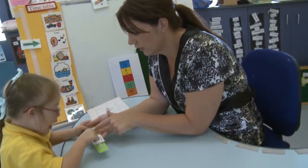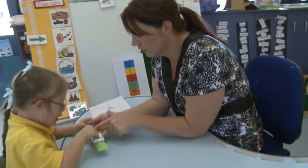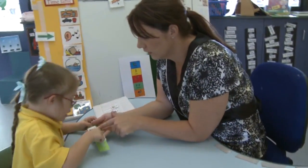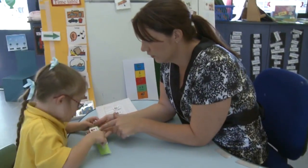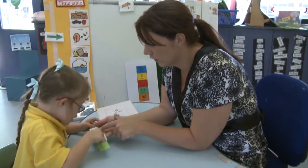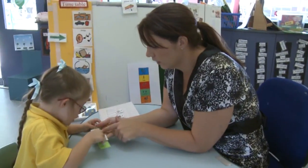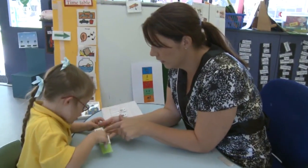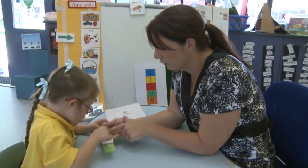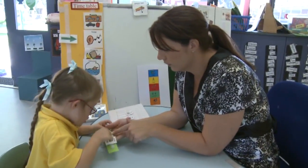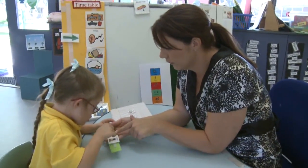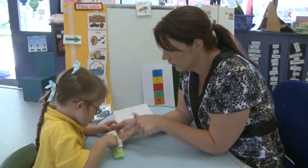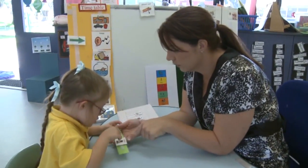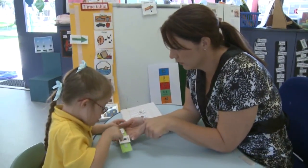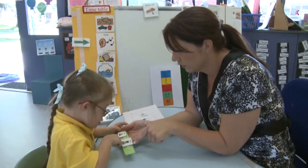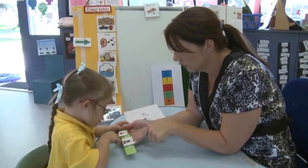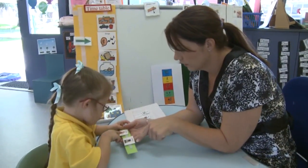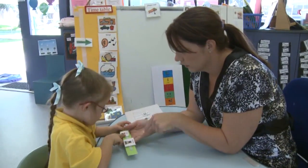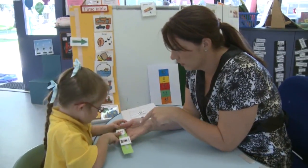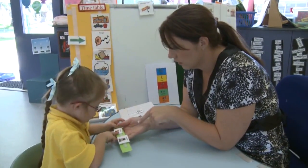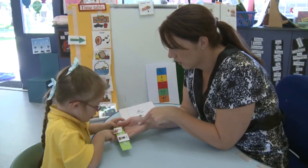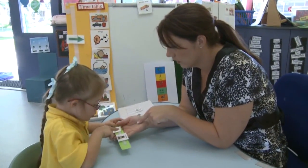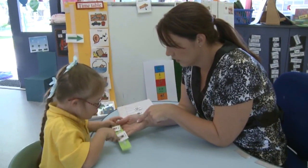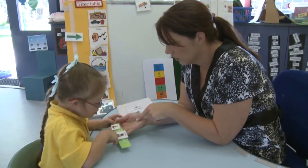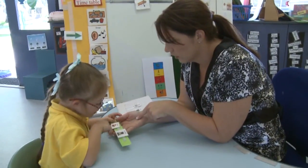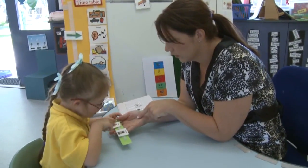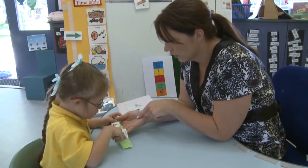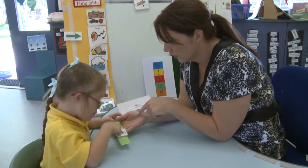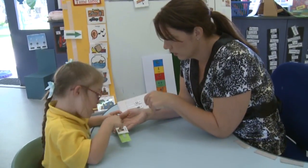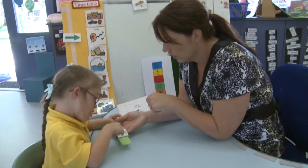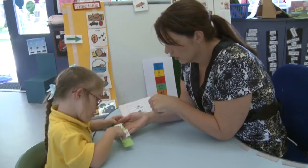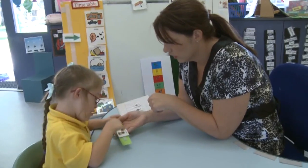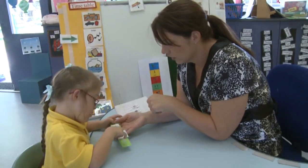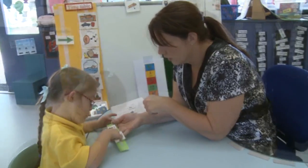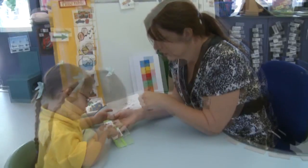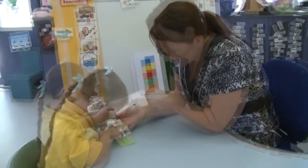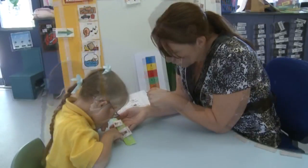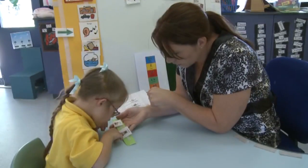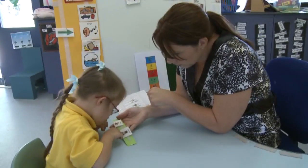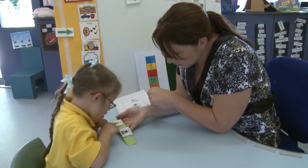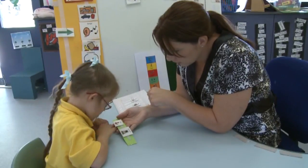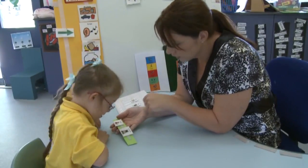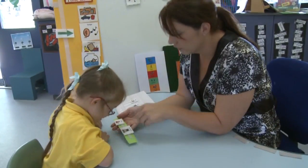they want to make to their teacher or the person they're talking to, and exchange it for the item represented in the picture.